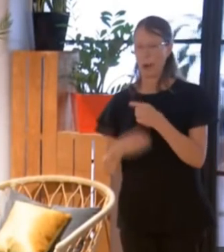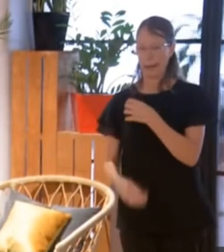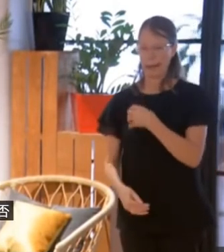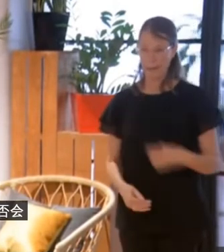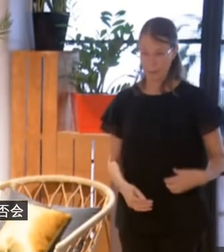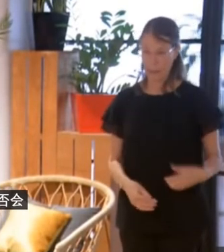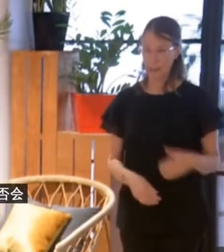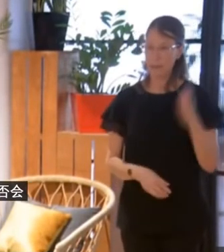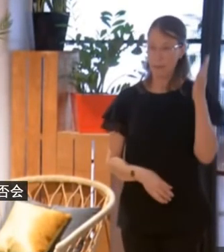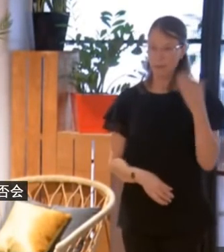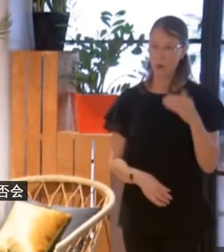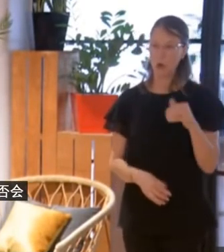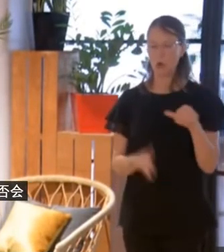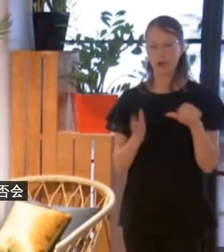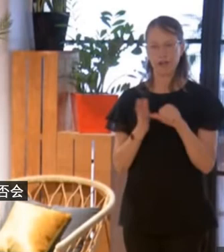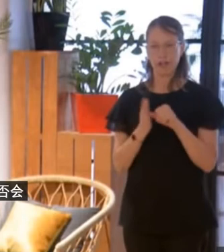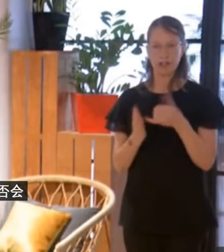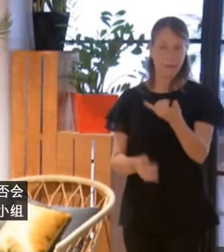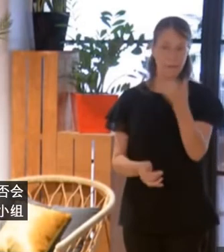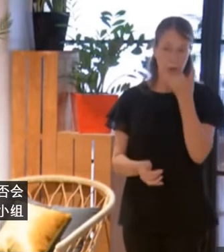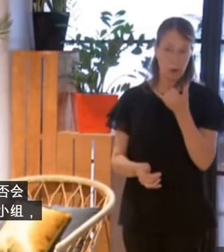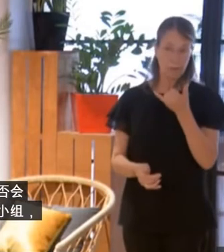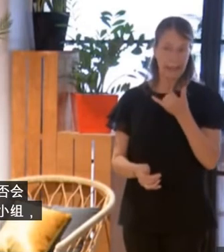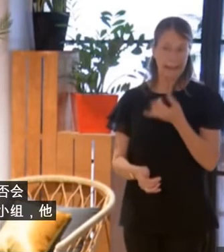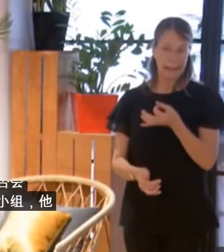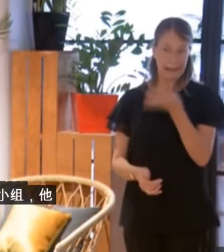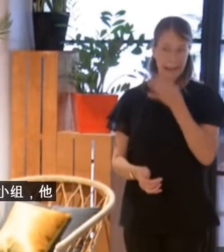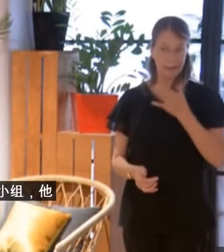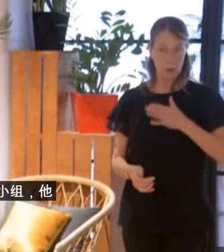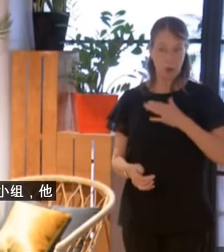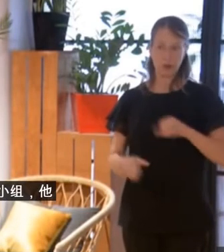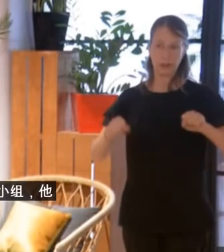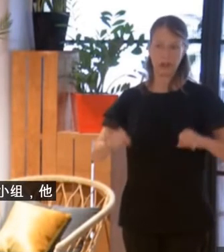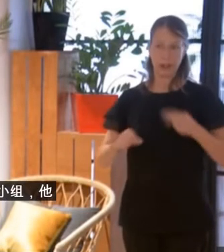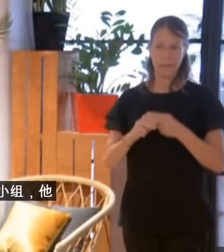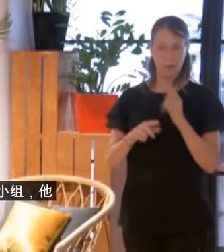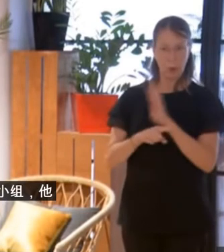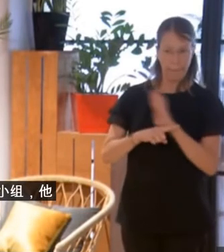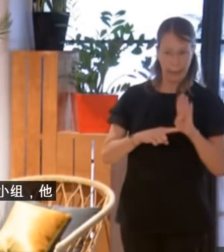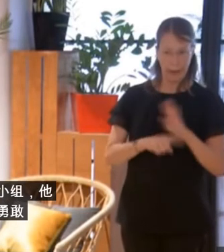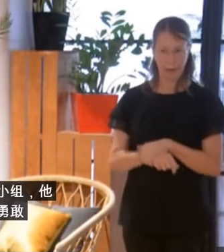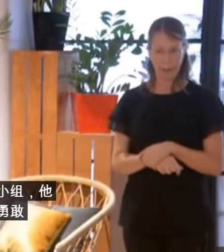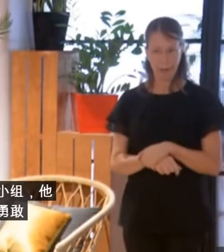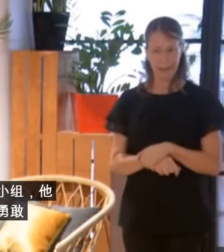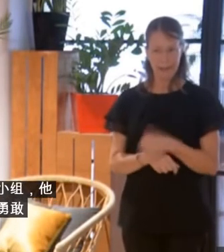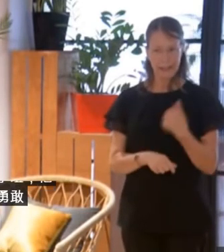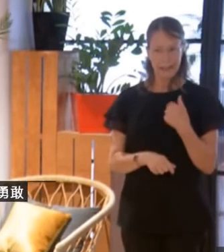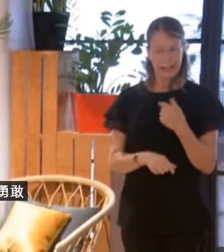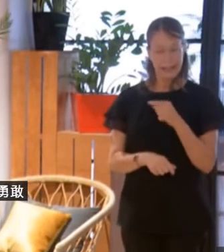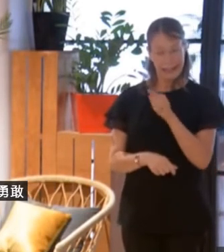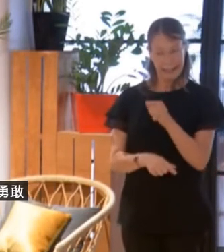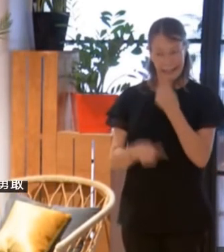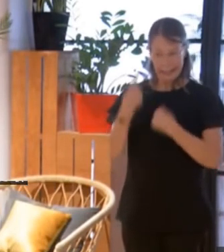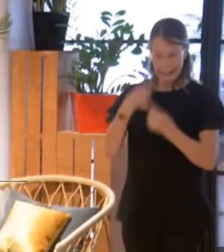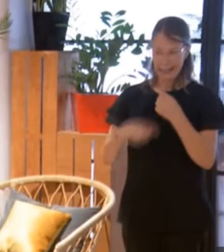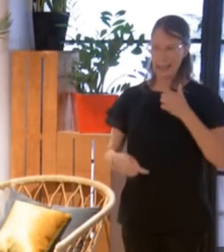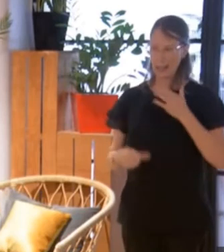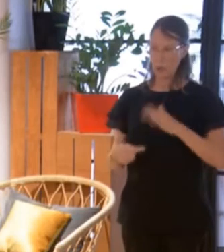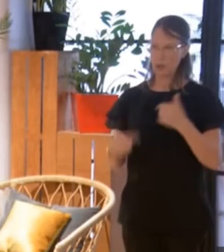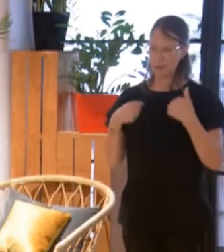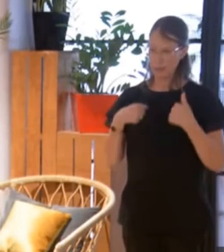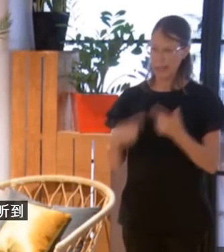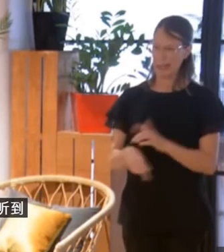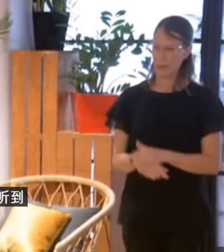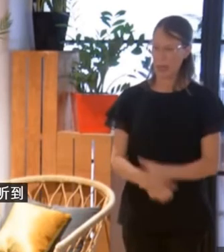rang me to ask me if I would consider chairing this expert panel, he said he wanted us to be bold and brave. And I think you can hear from the language